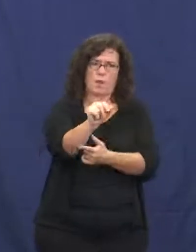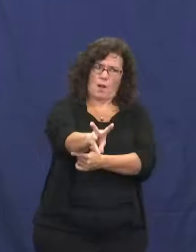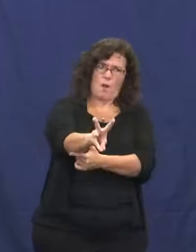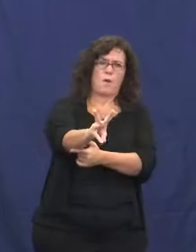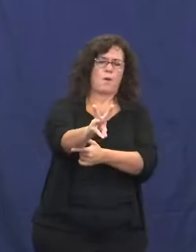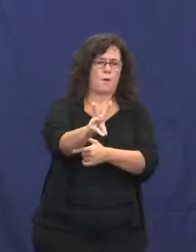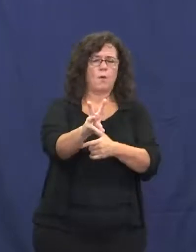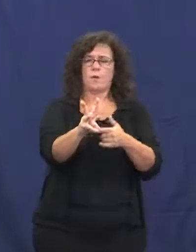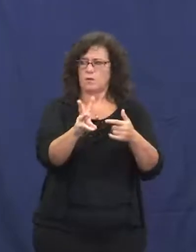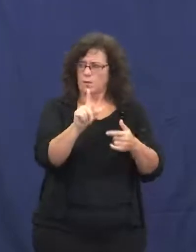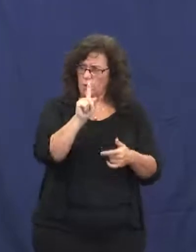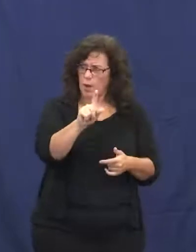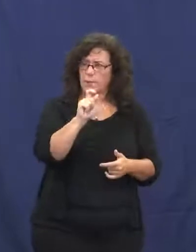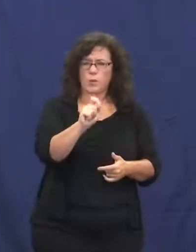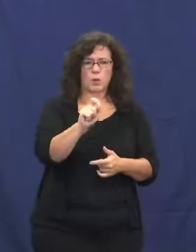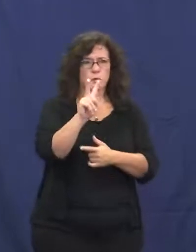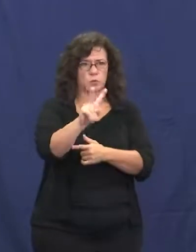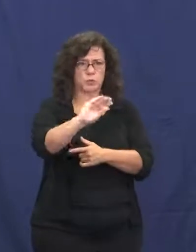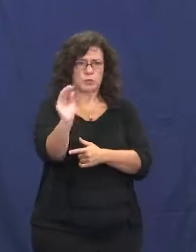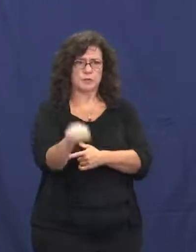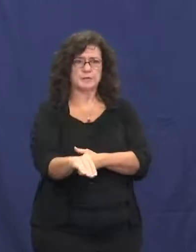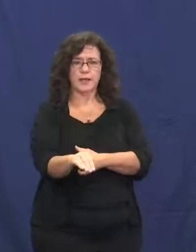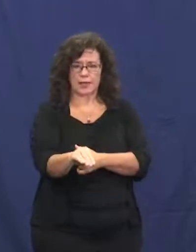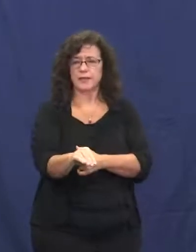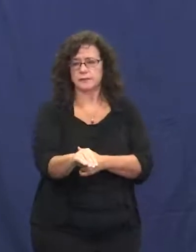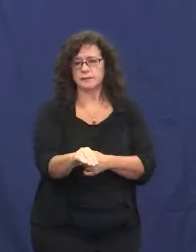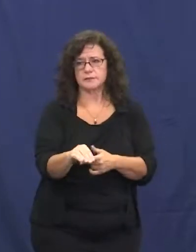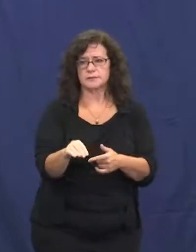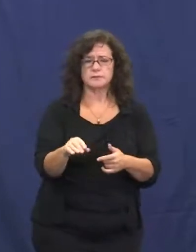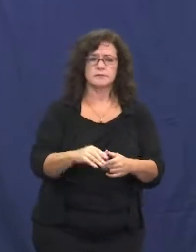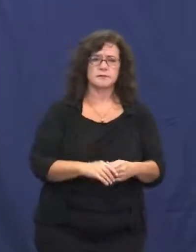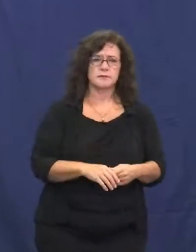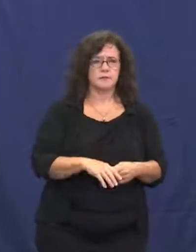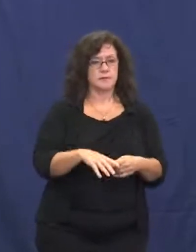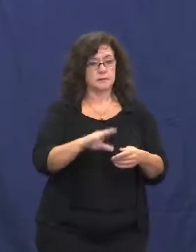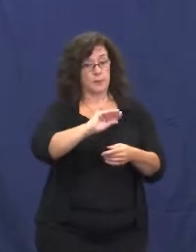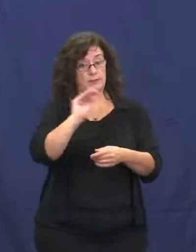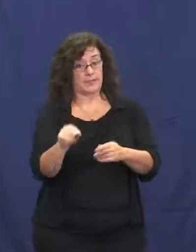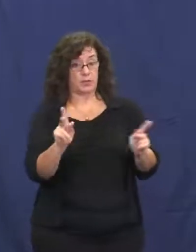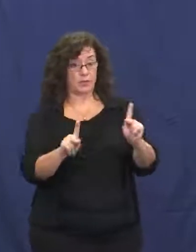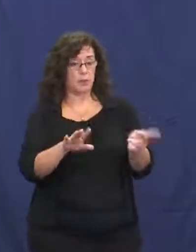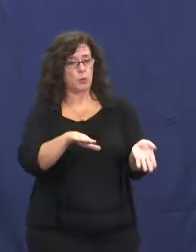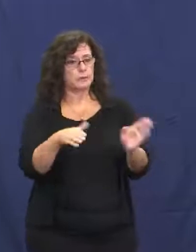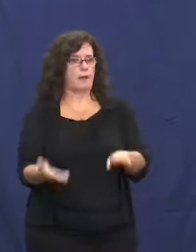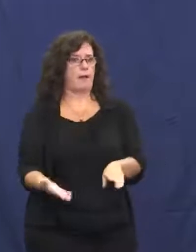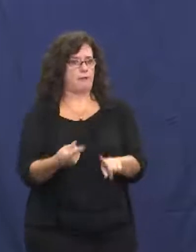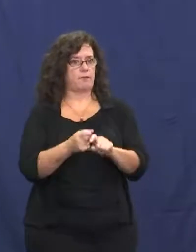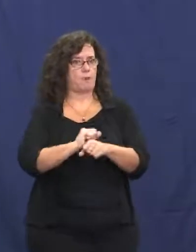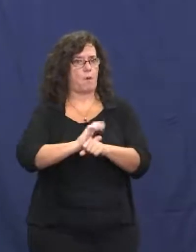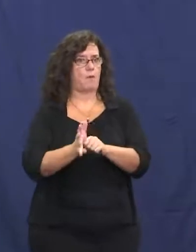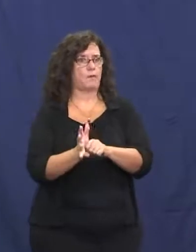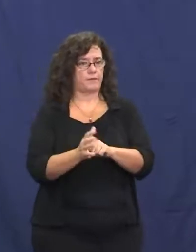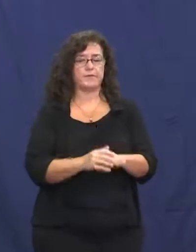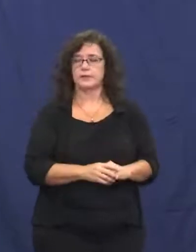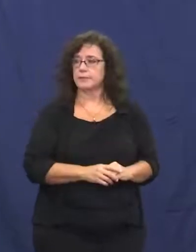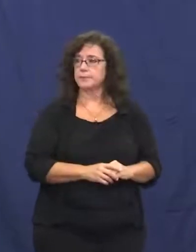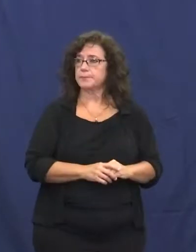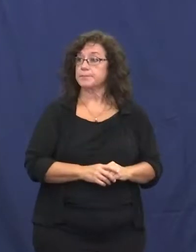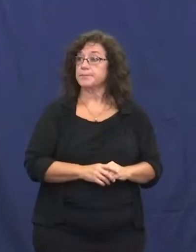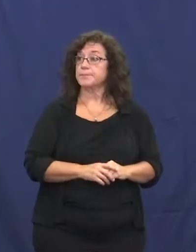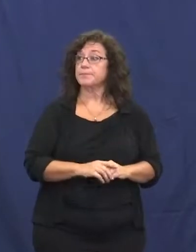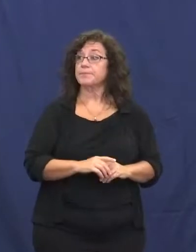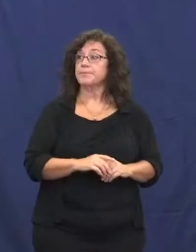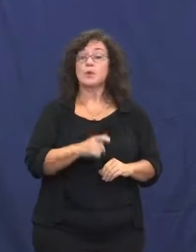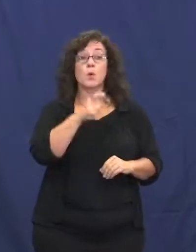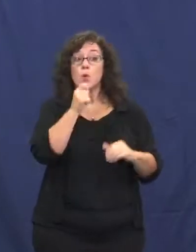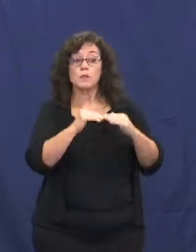fatality rate. At 1.2% is our case fatality. And you see that only Santa Barbara